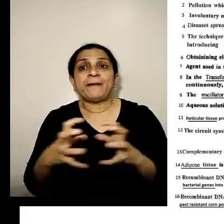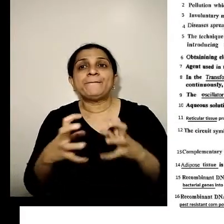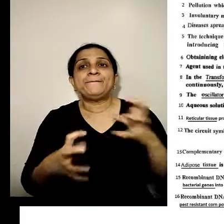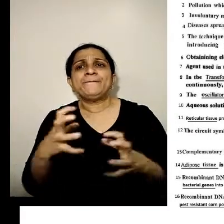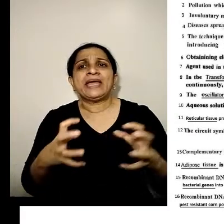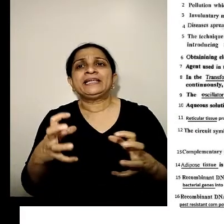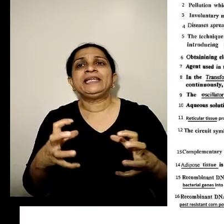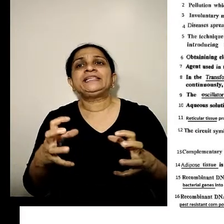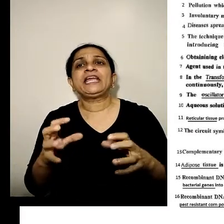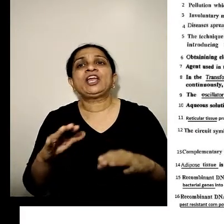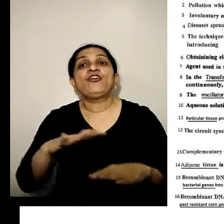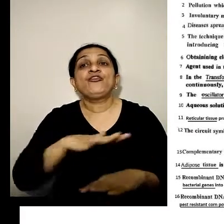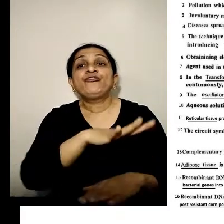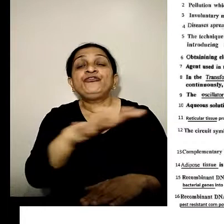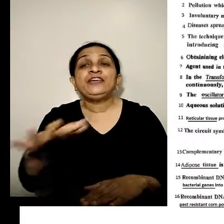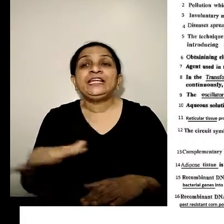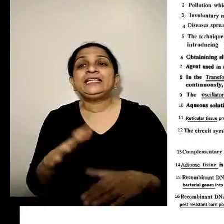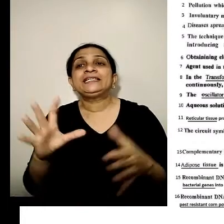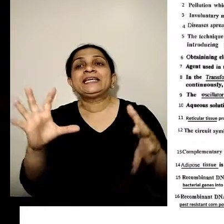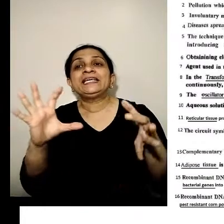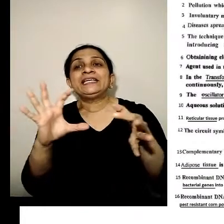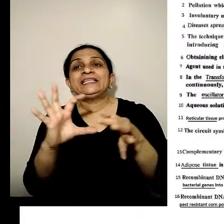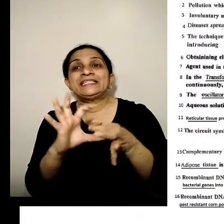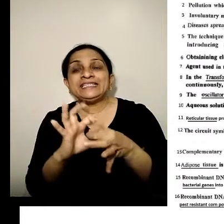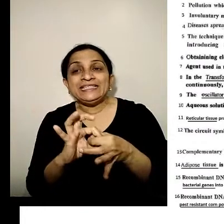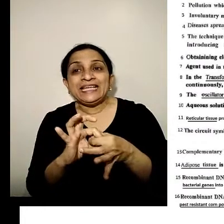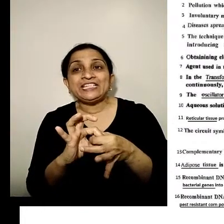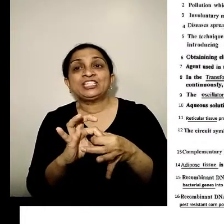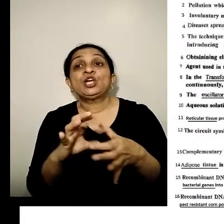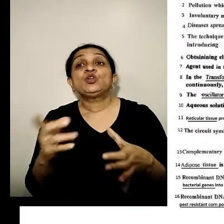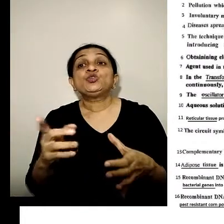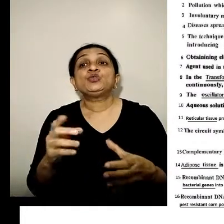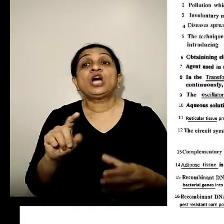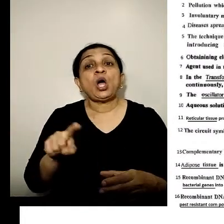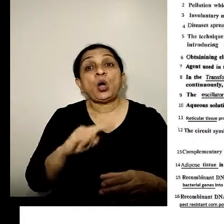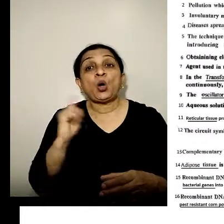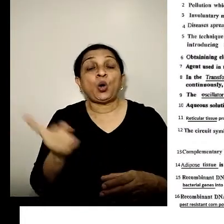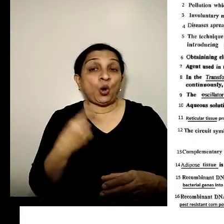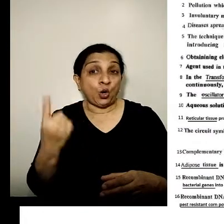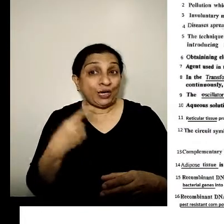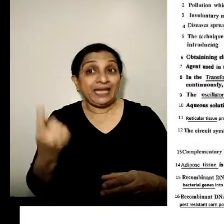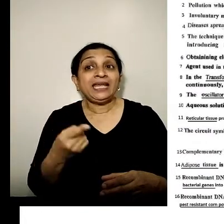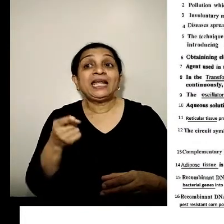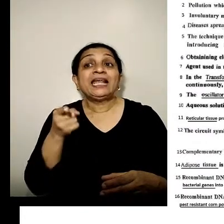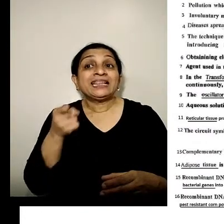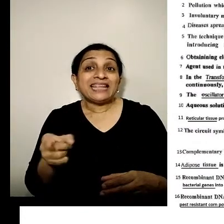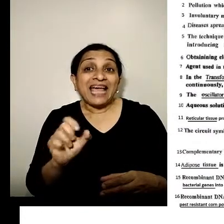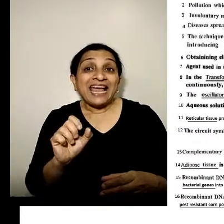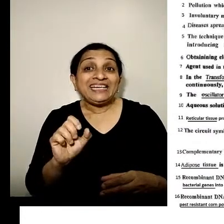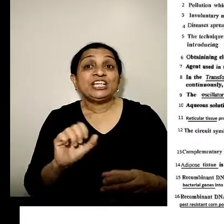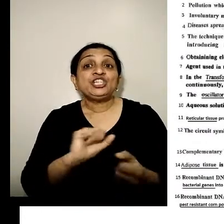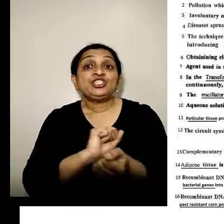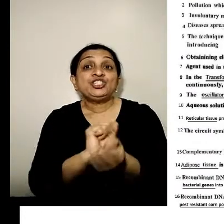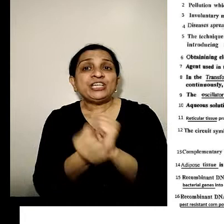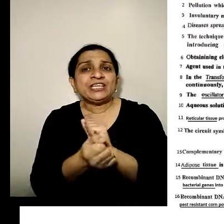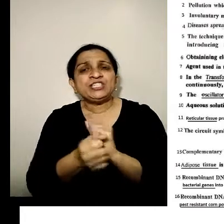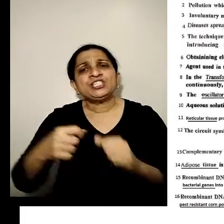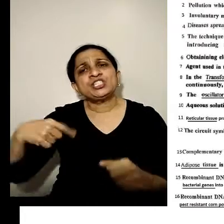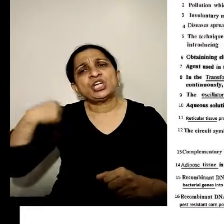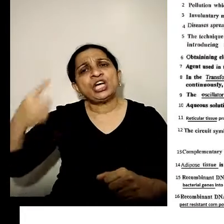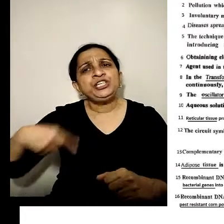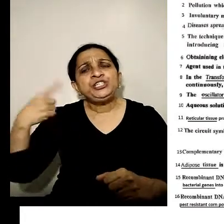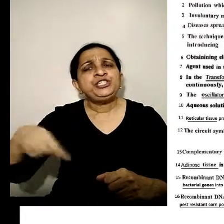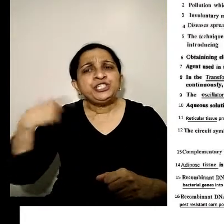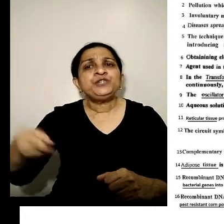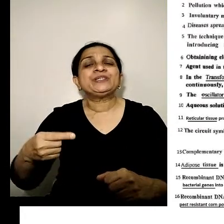transformer, the magnetic field is linked to the coil that